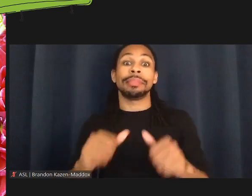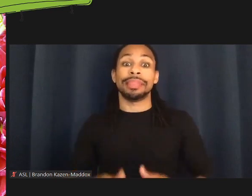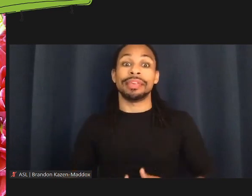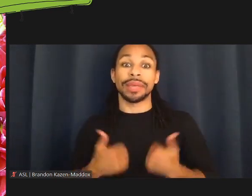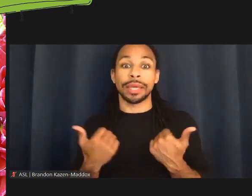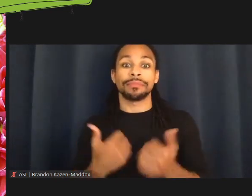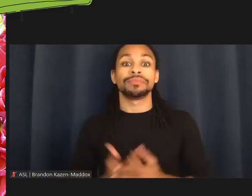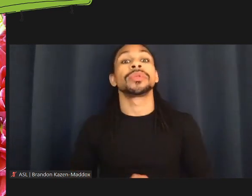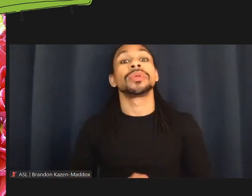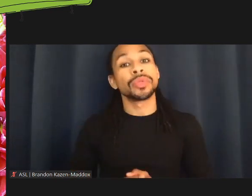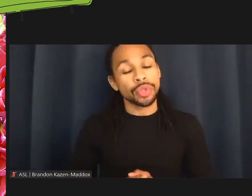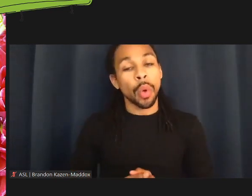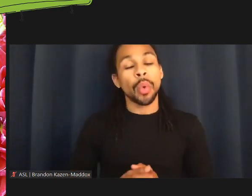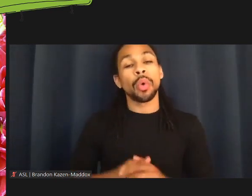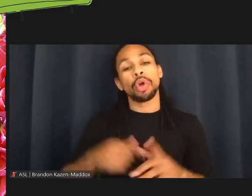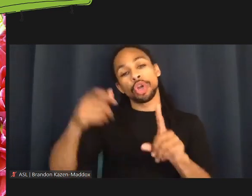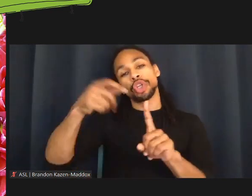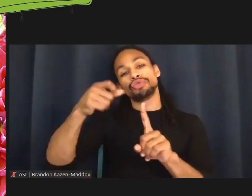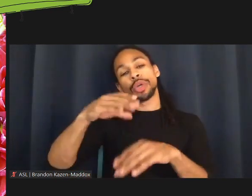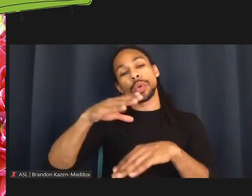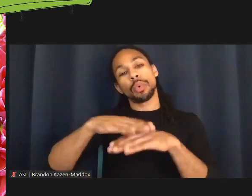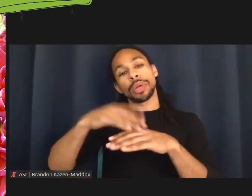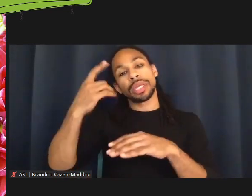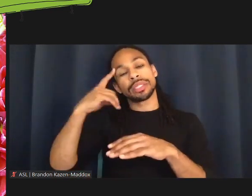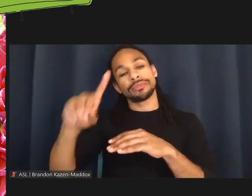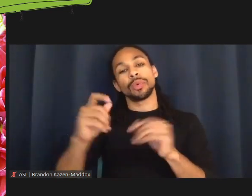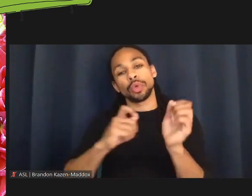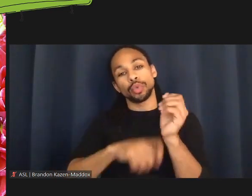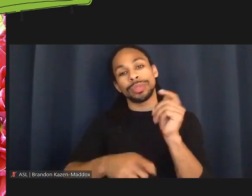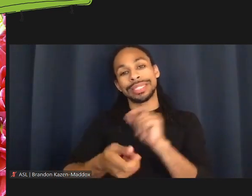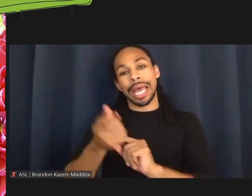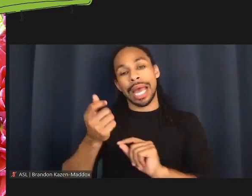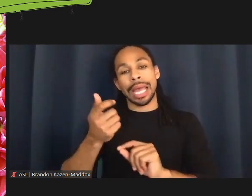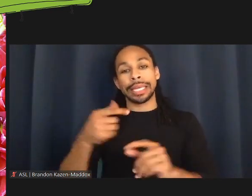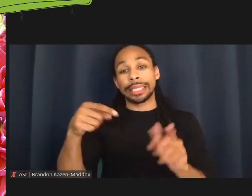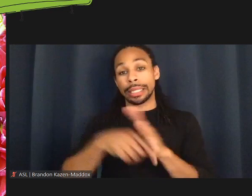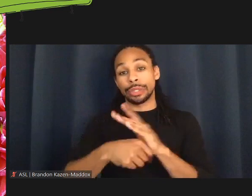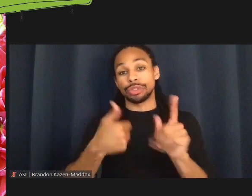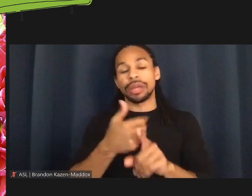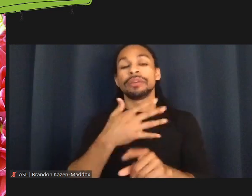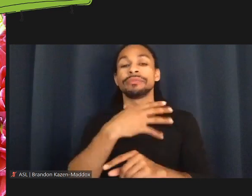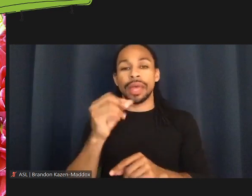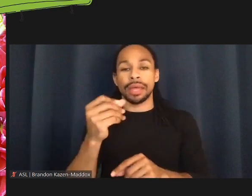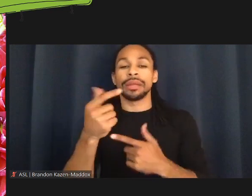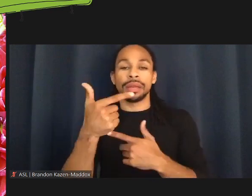So trigger warnings for suicide and gun violence. Flight risk.